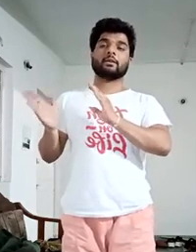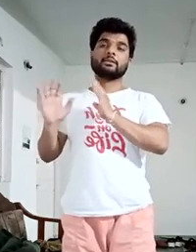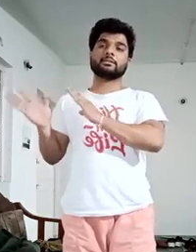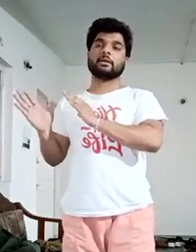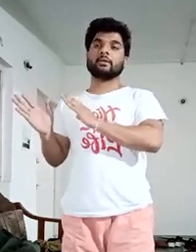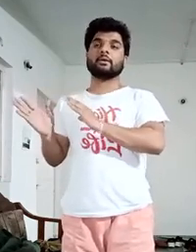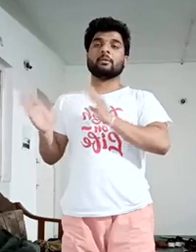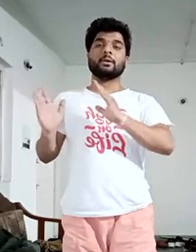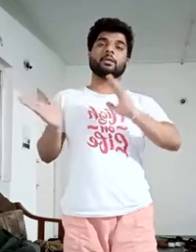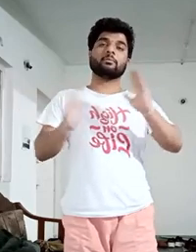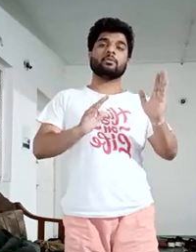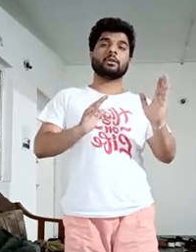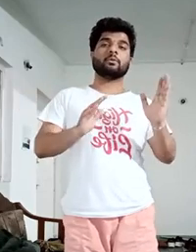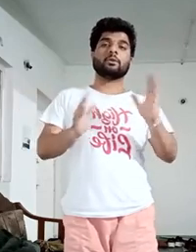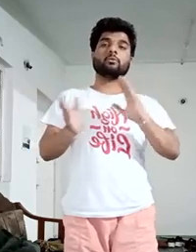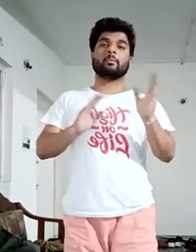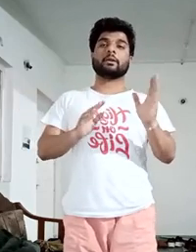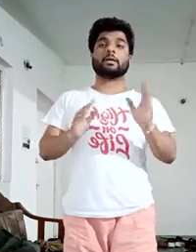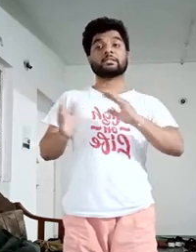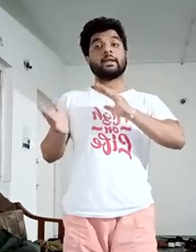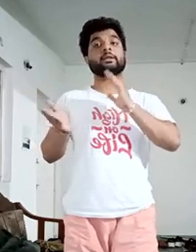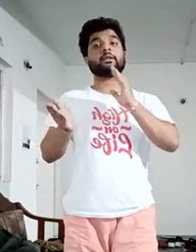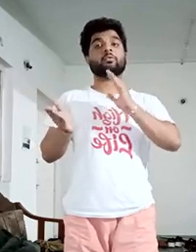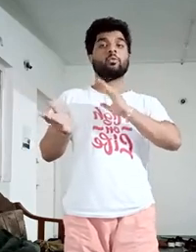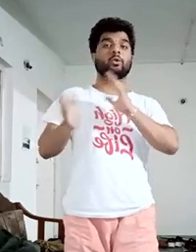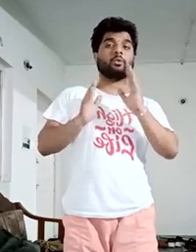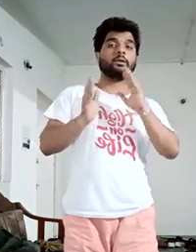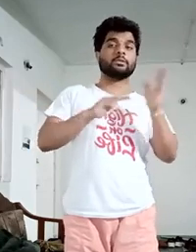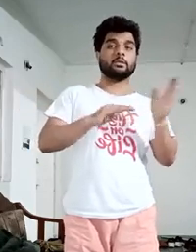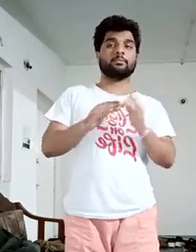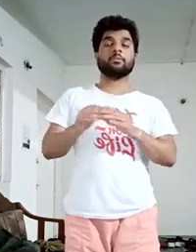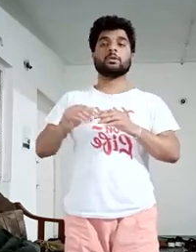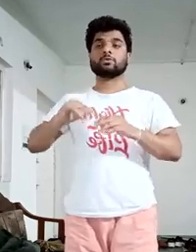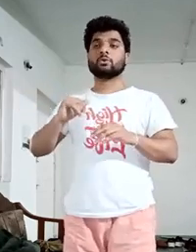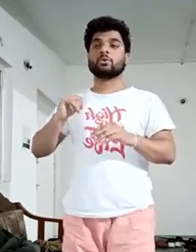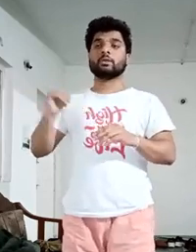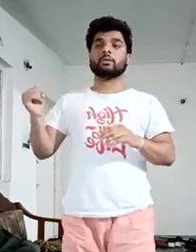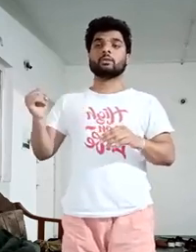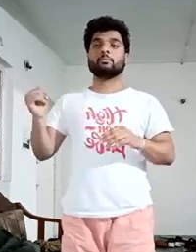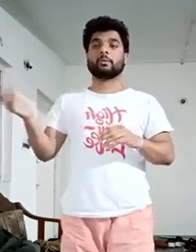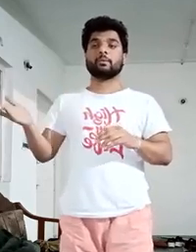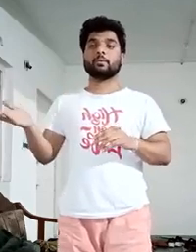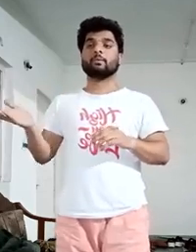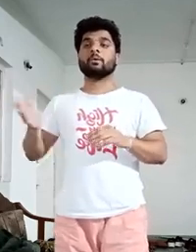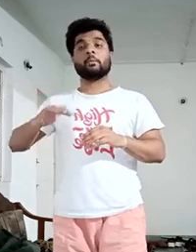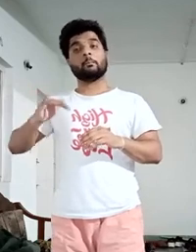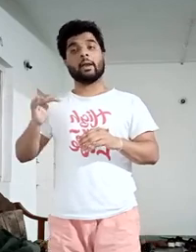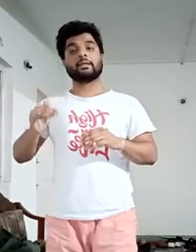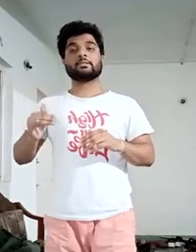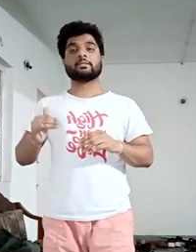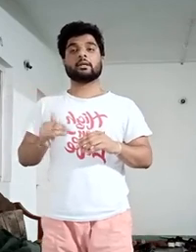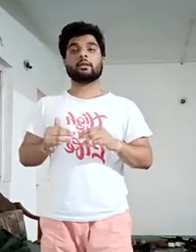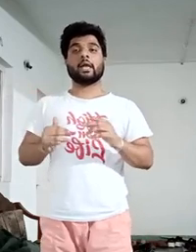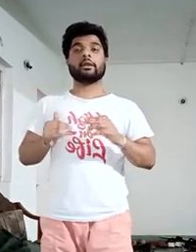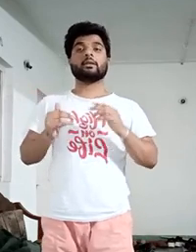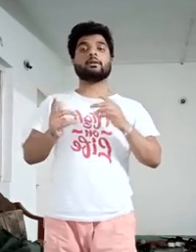is there, but in Boolean, in wrapper class, character overall word is there. So in primitive, byte is there, and